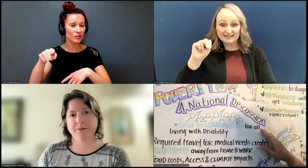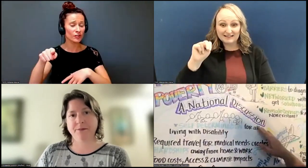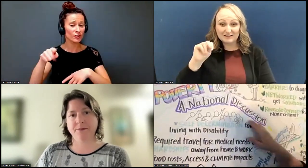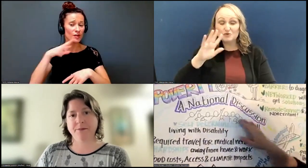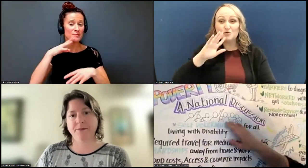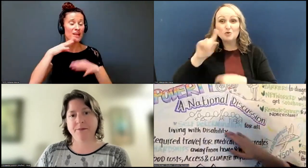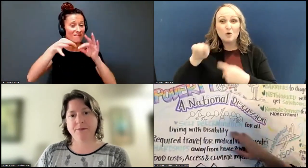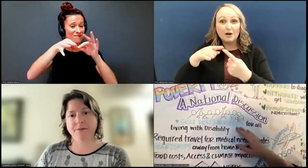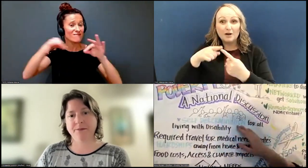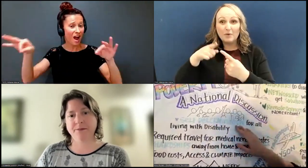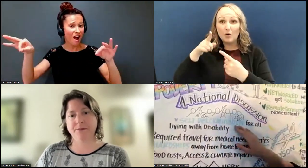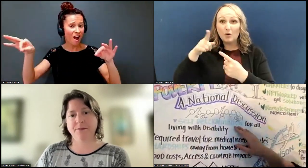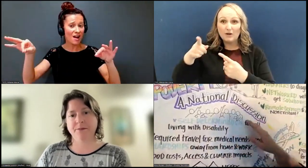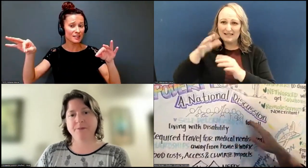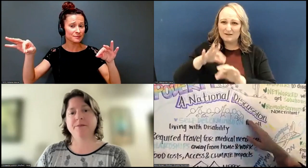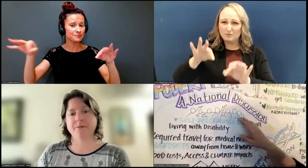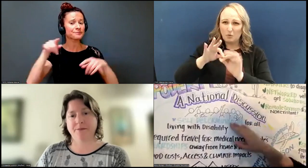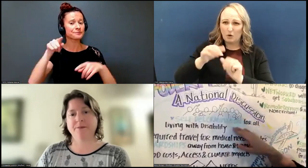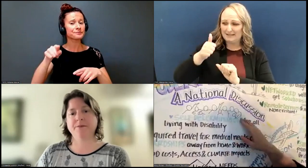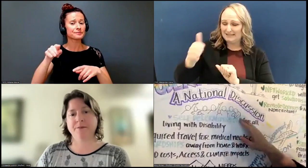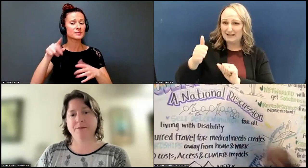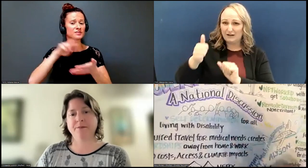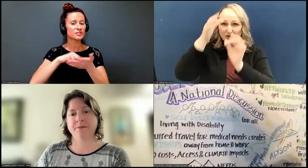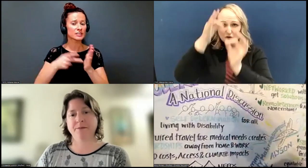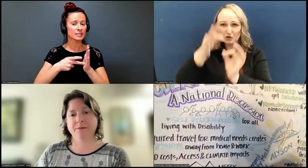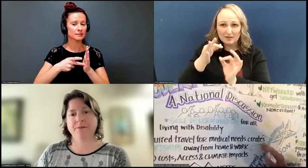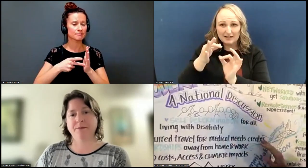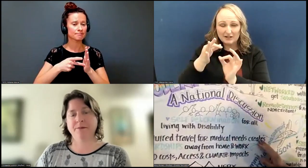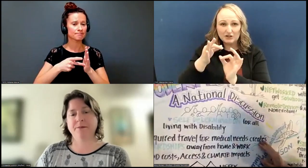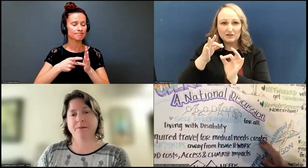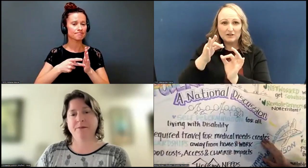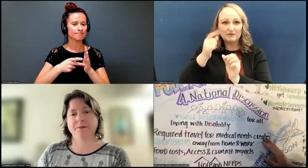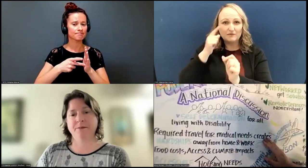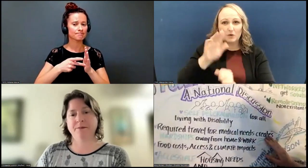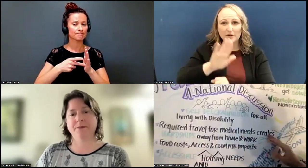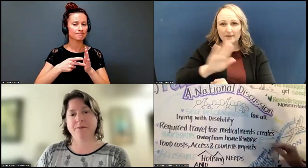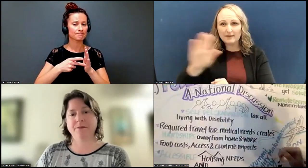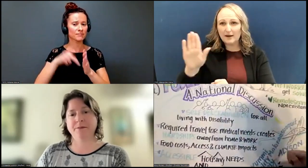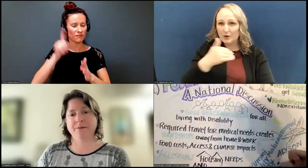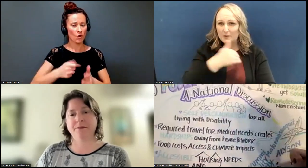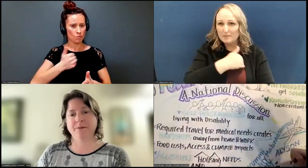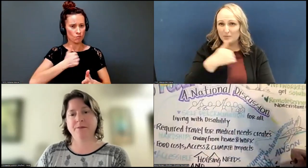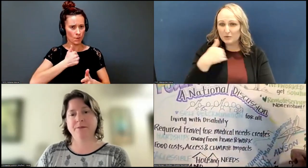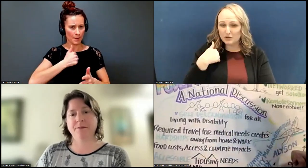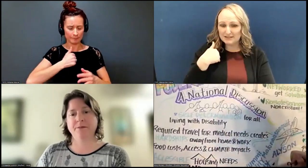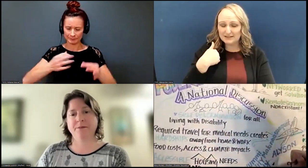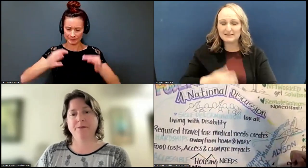around self-determination for all of their membership and the hardships that are